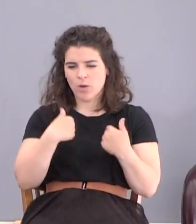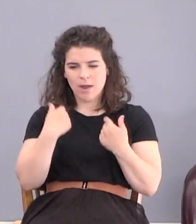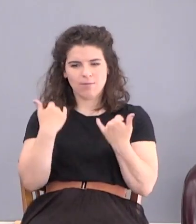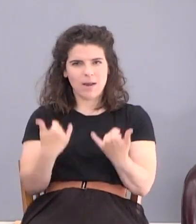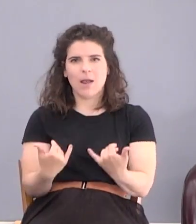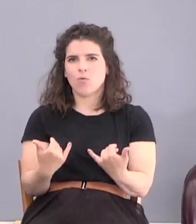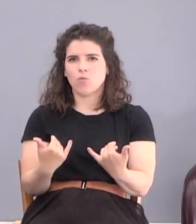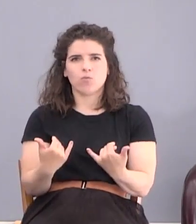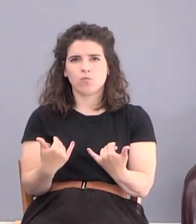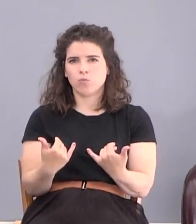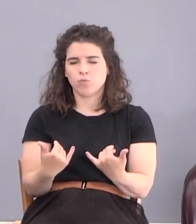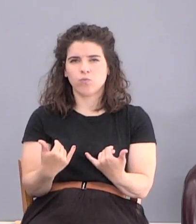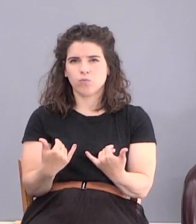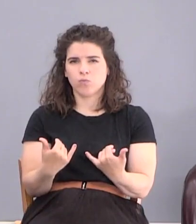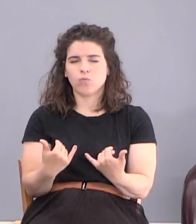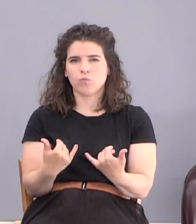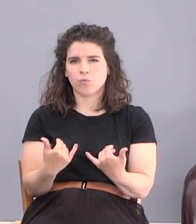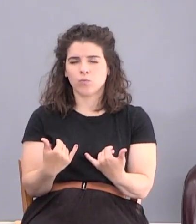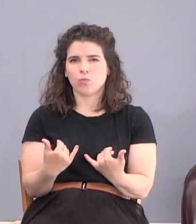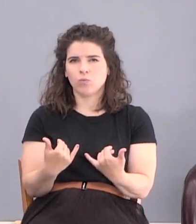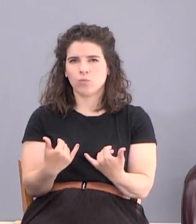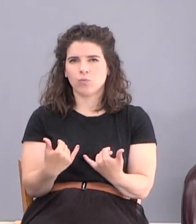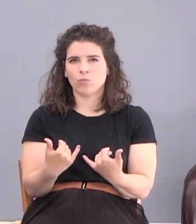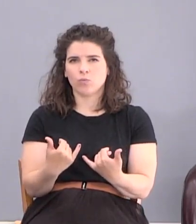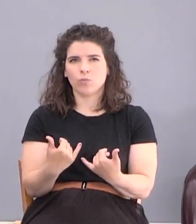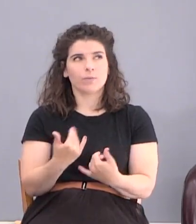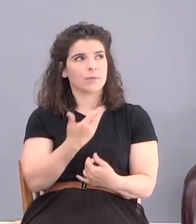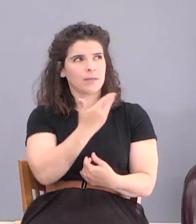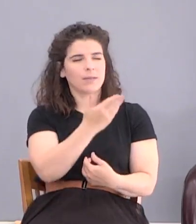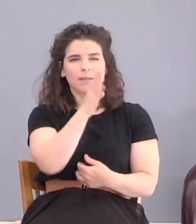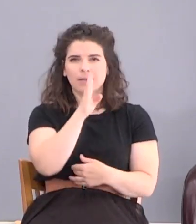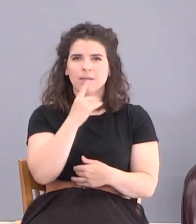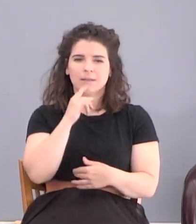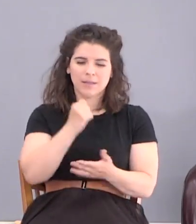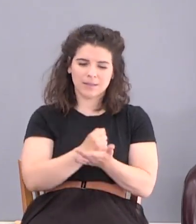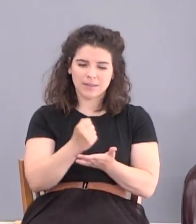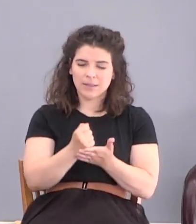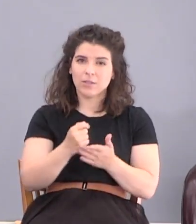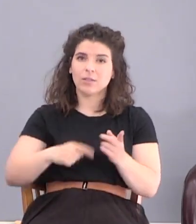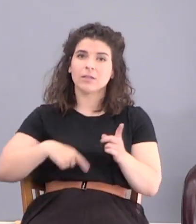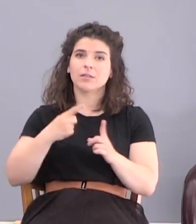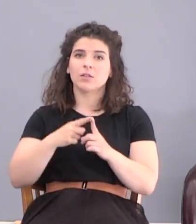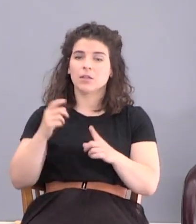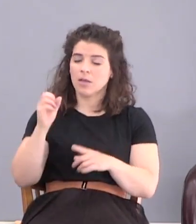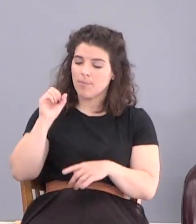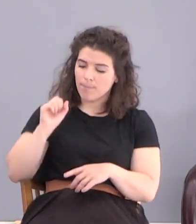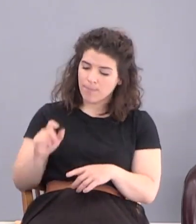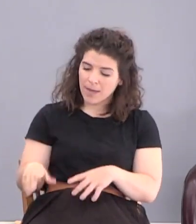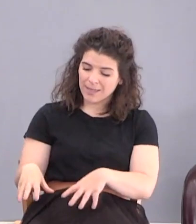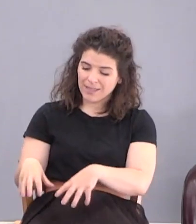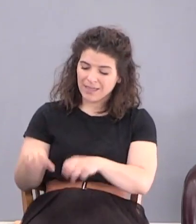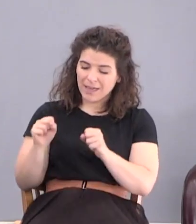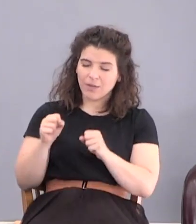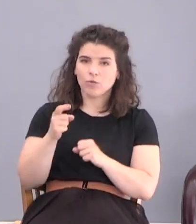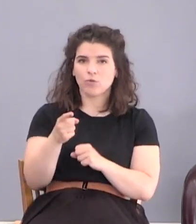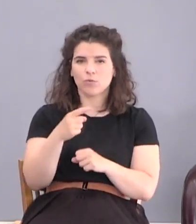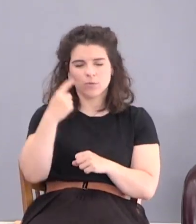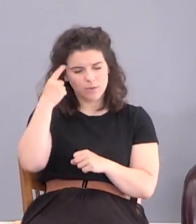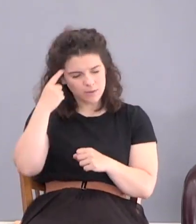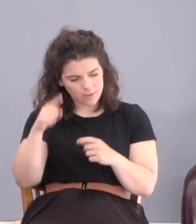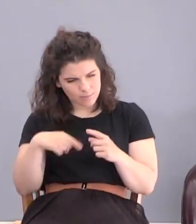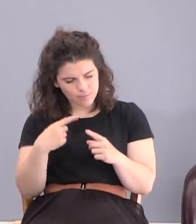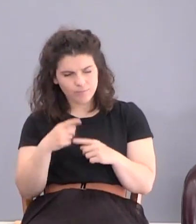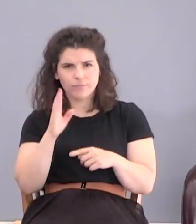too. And he's saying, that seal is until I come back to get you. So you think about, when you think